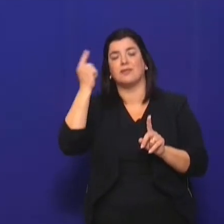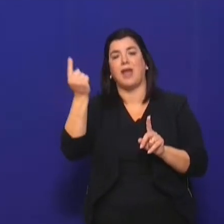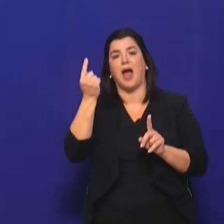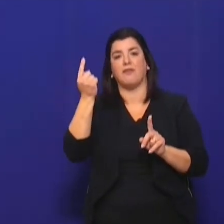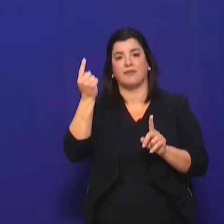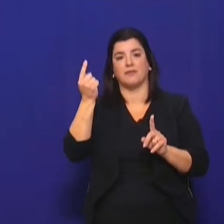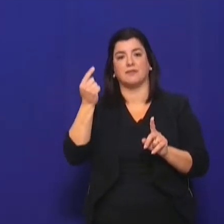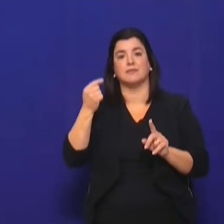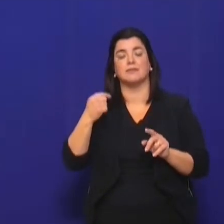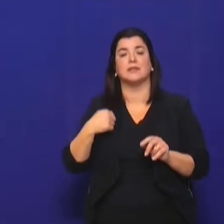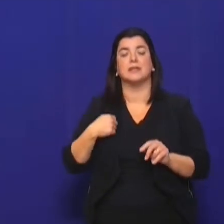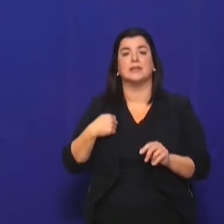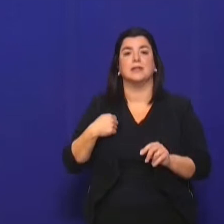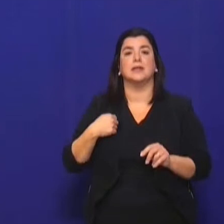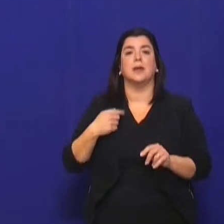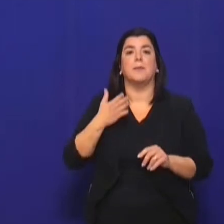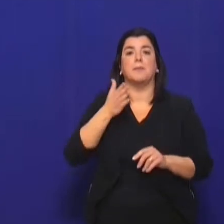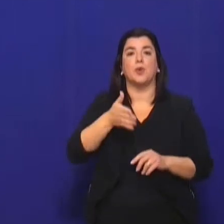bħala downloads kellna